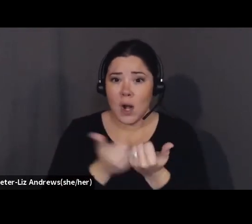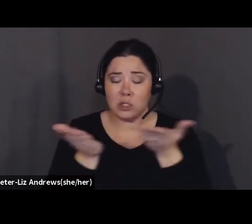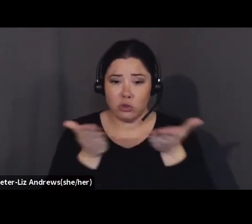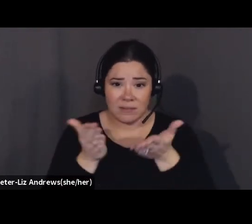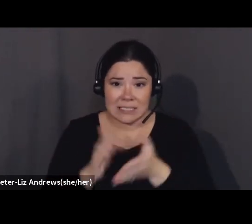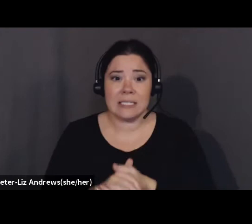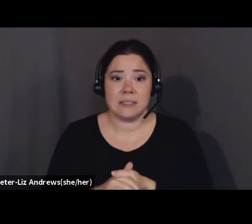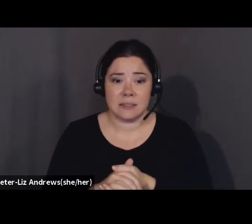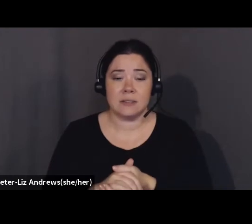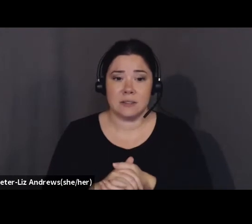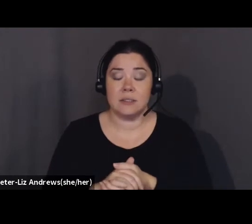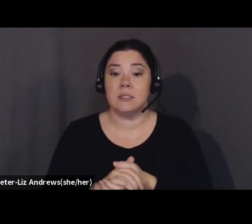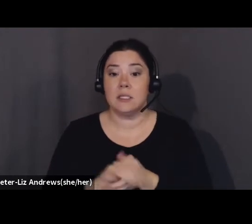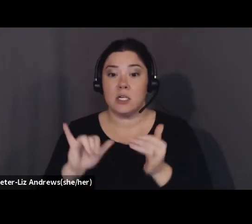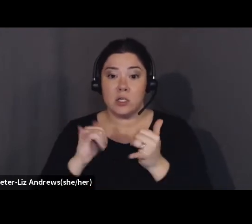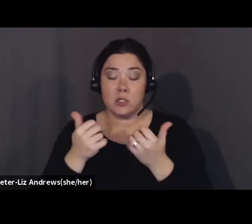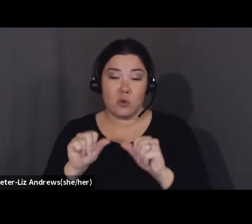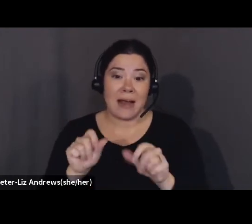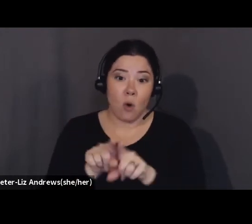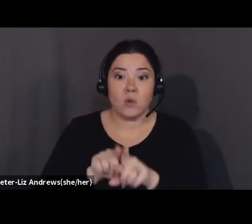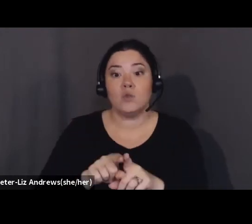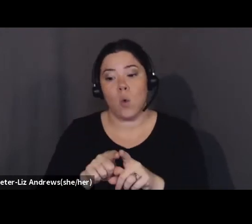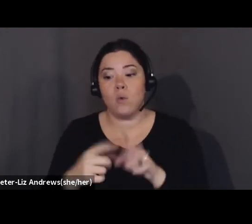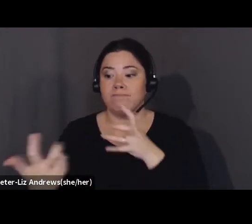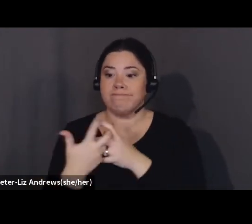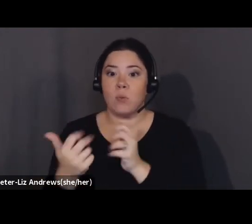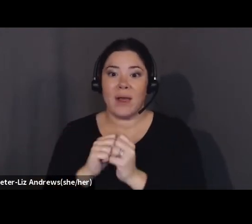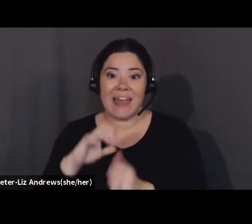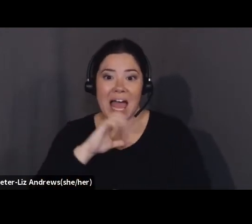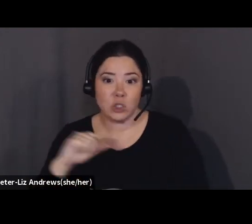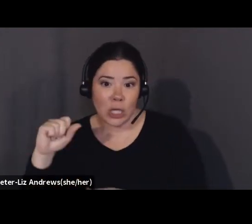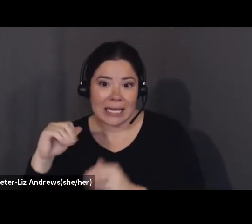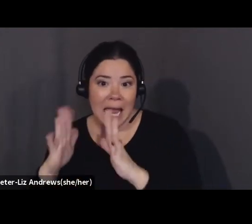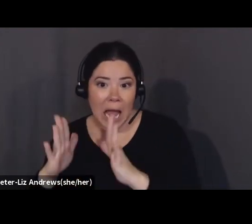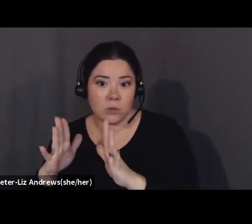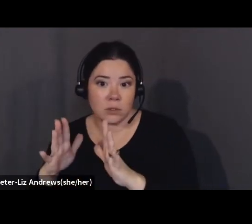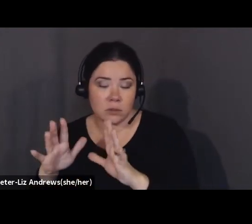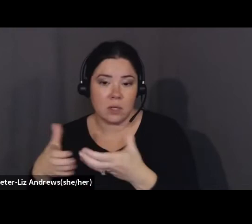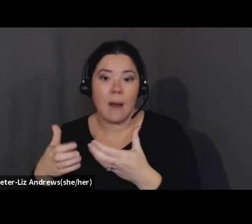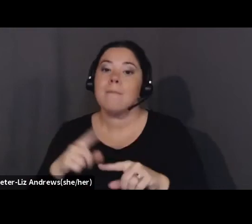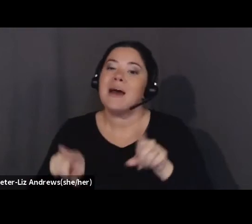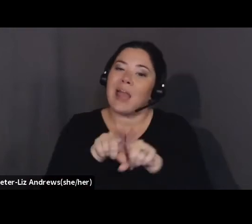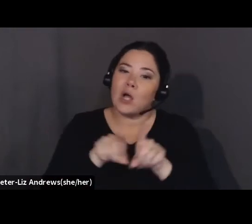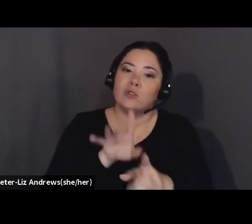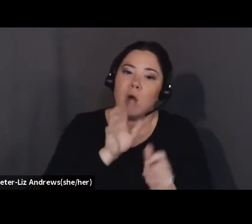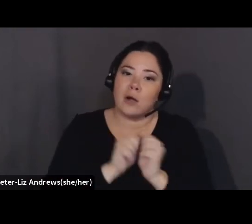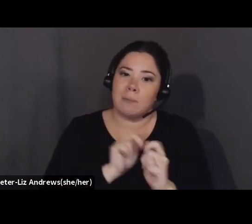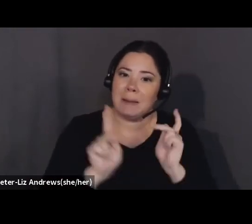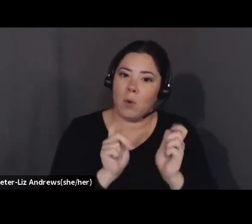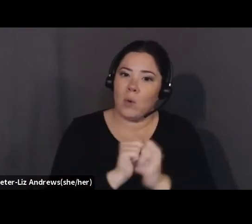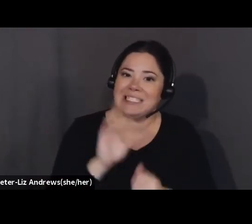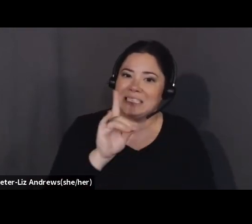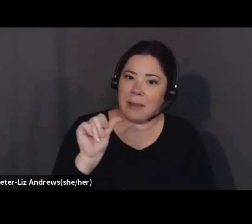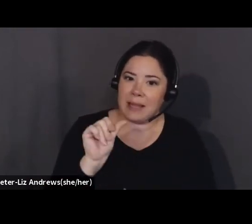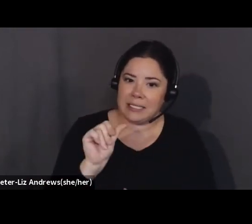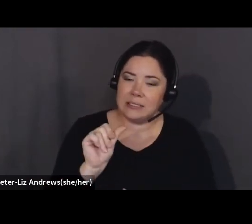demonstration pilots for elderly households, but they also spoke to people with disabilities on this. Next slide,